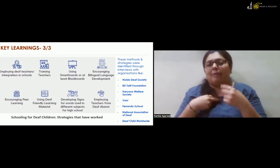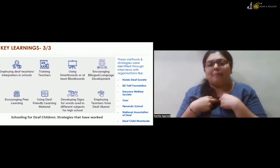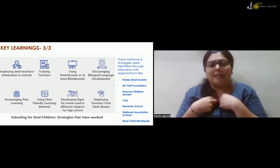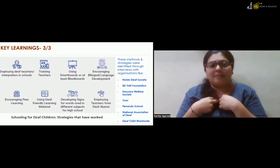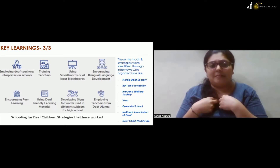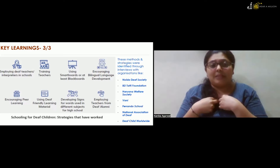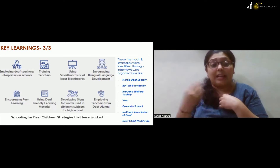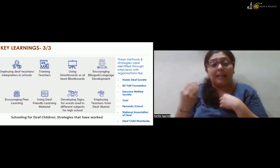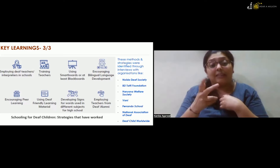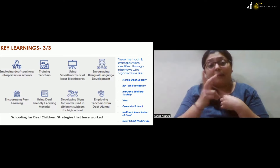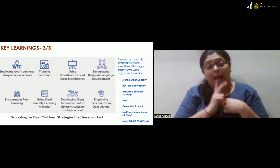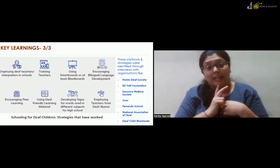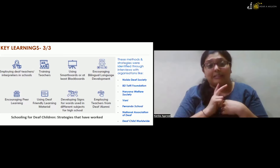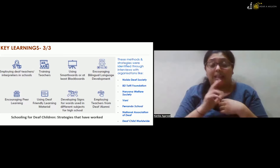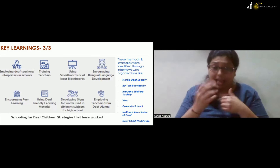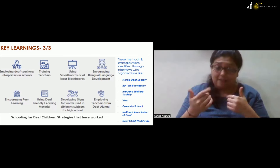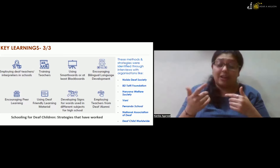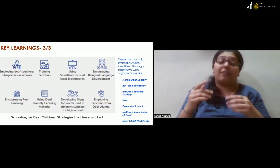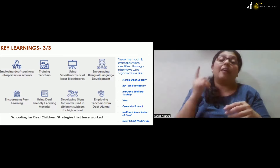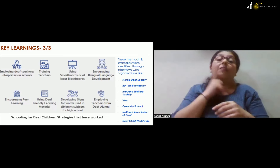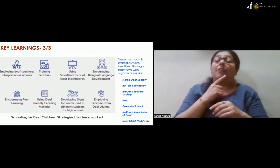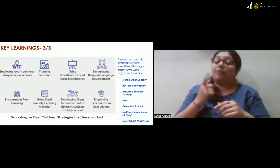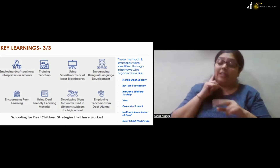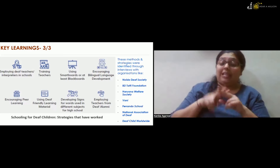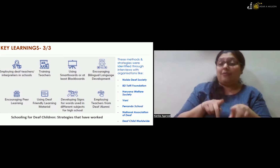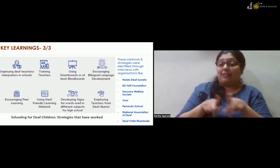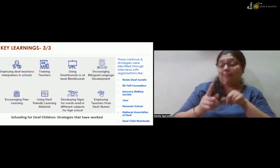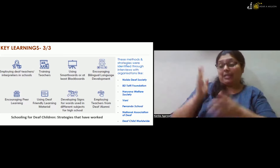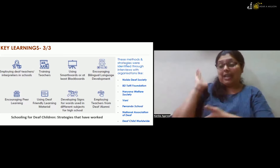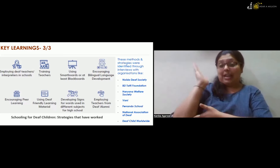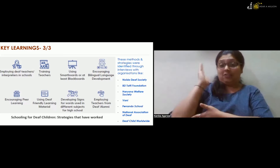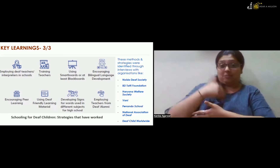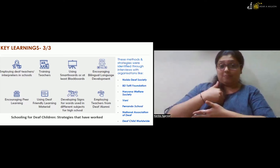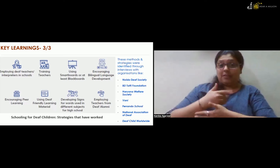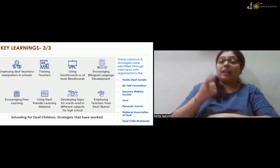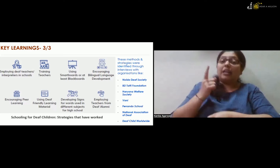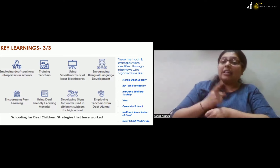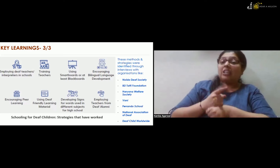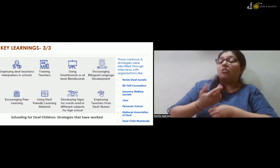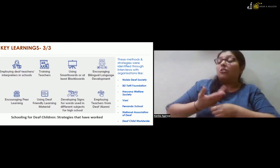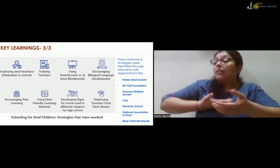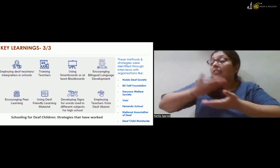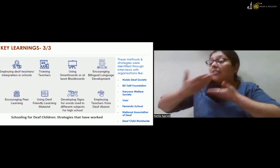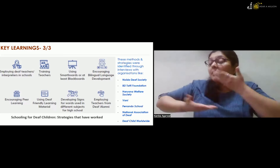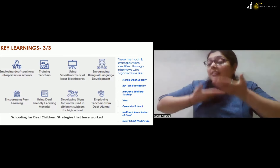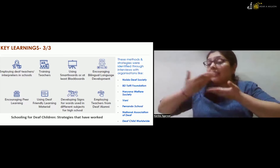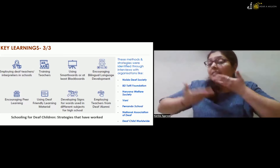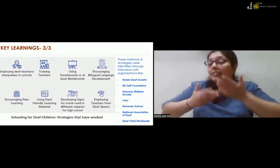know the probable answers, and those were the kind of answers which we also get. So,